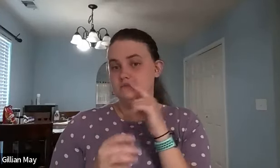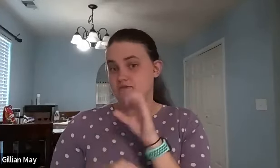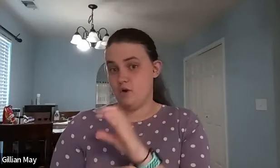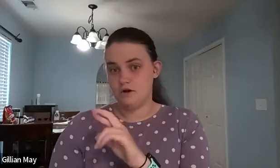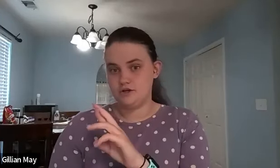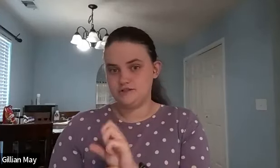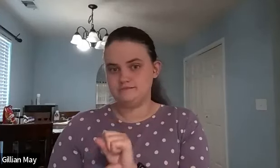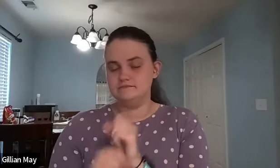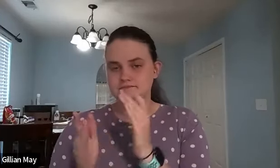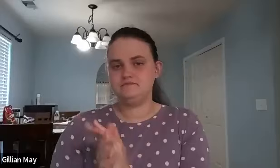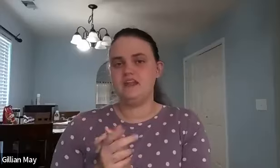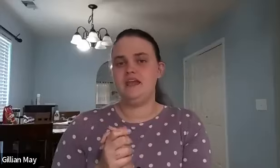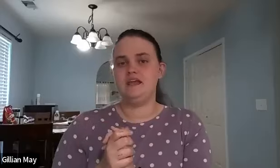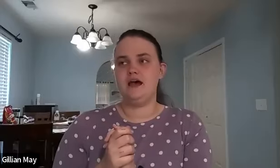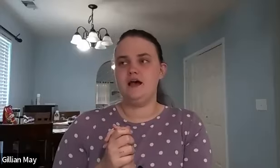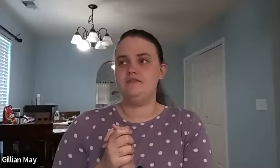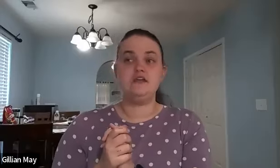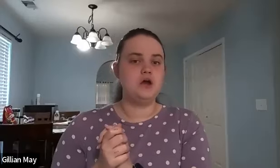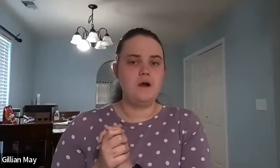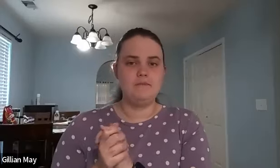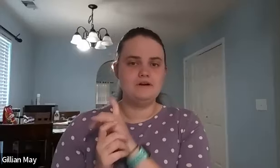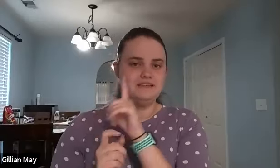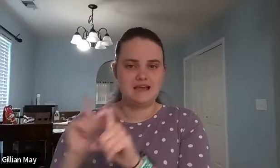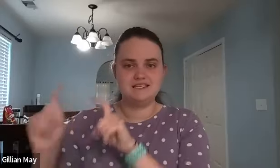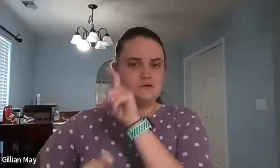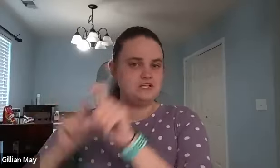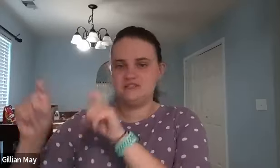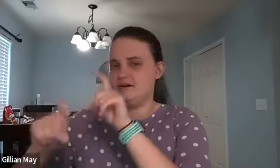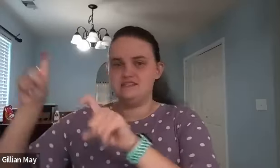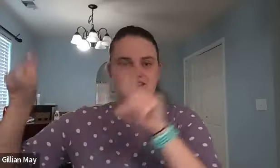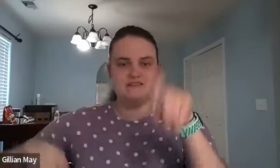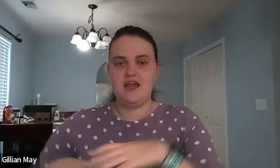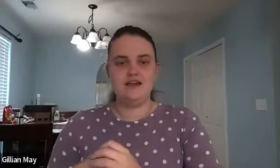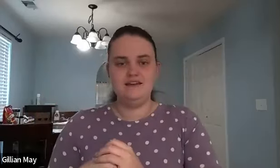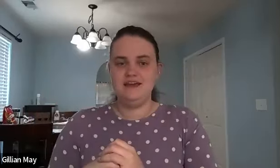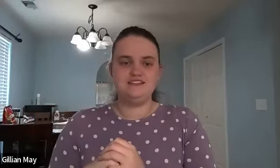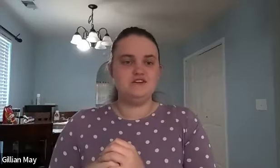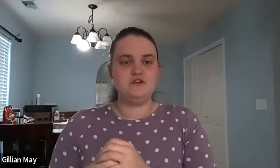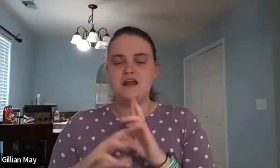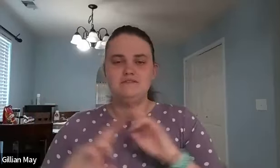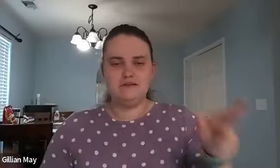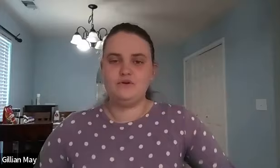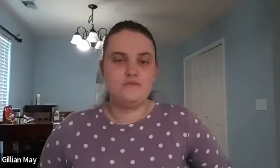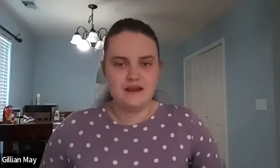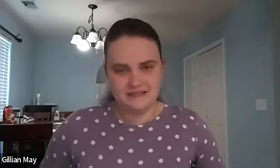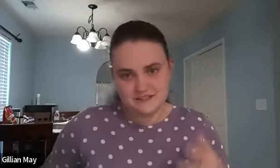deaf coworkers, and they know I'm always like asking them questions about this and that, and so they're kind of like, they're ready.